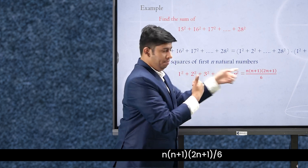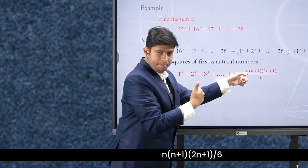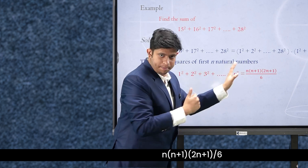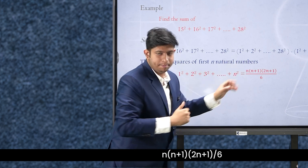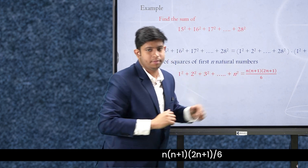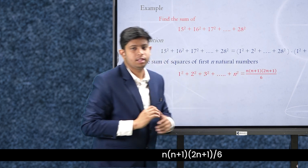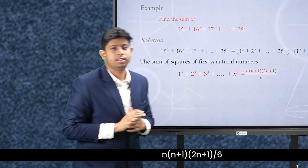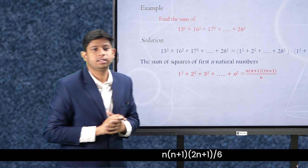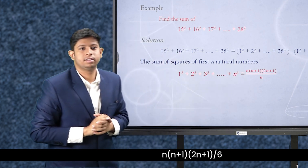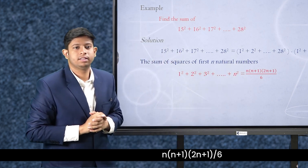6.